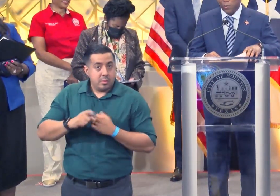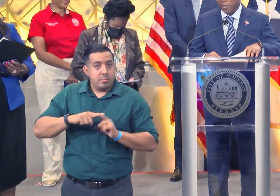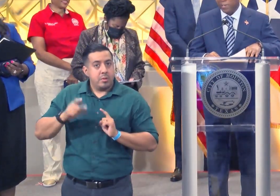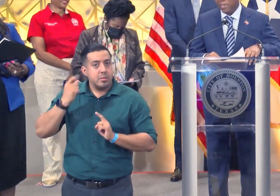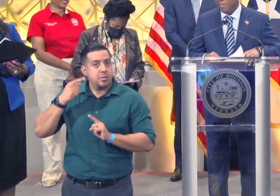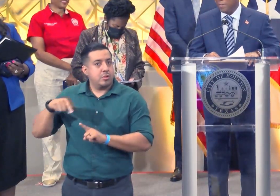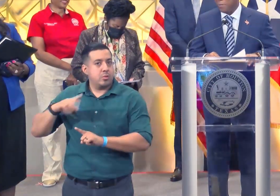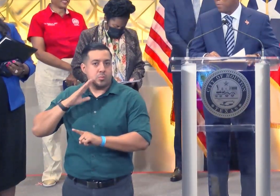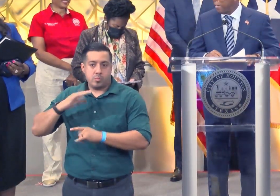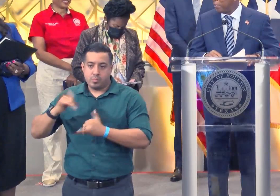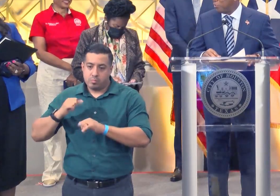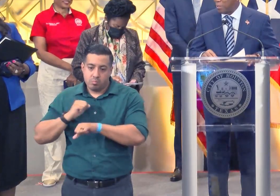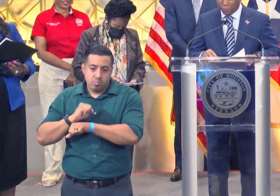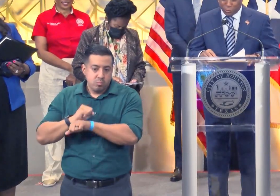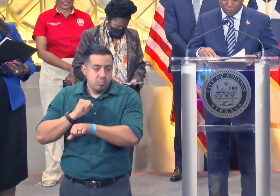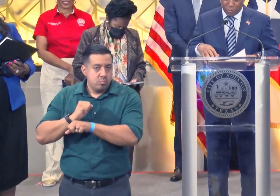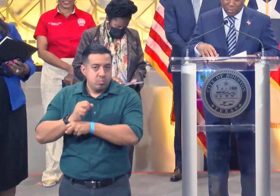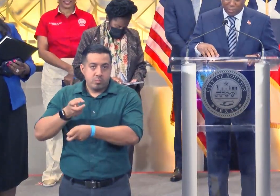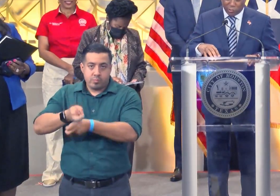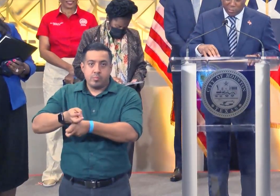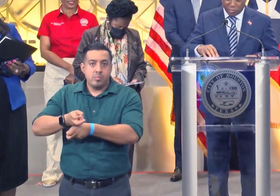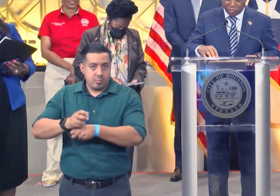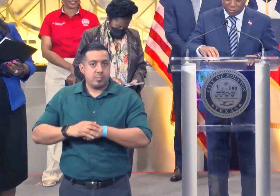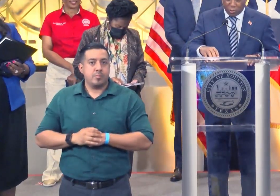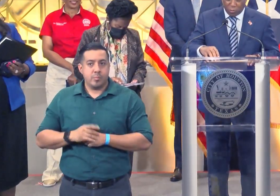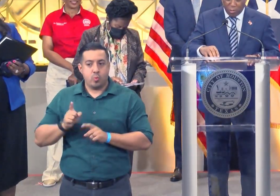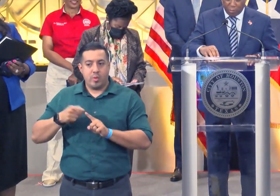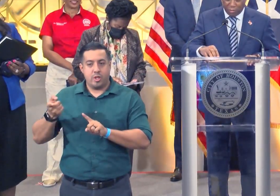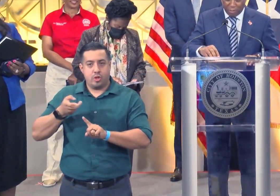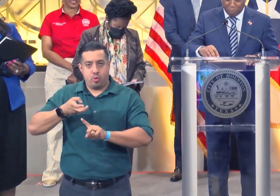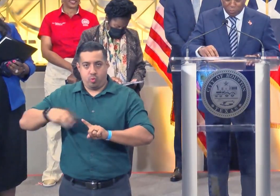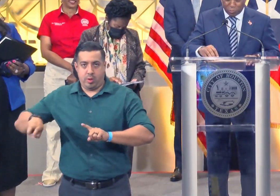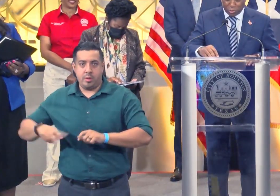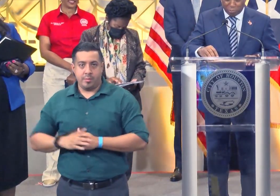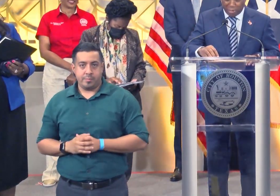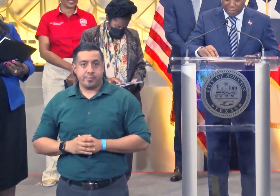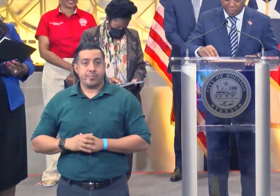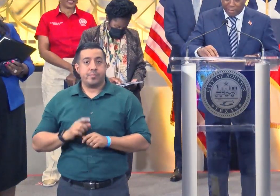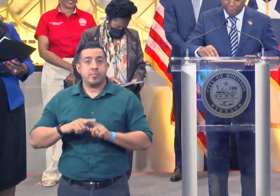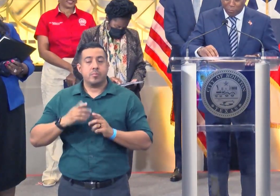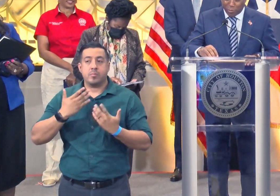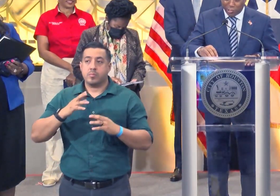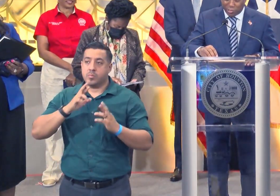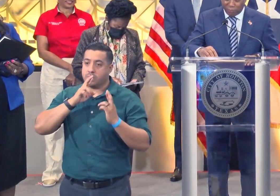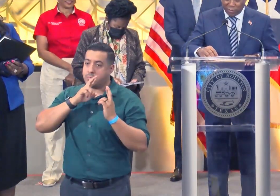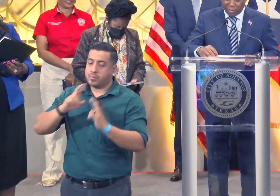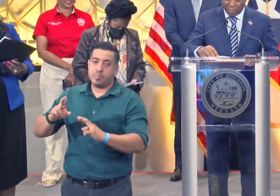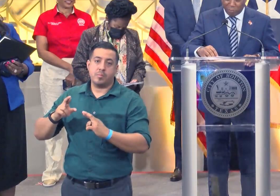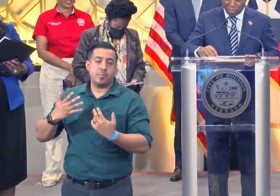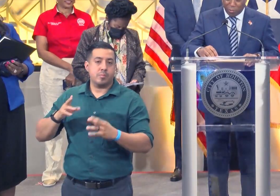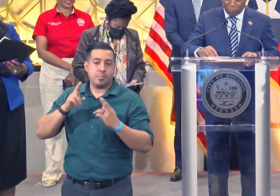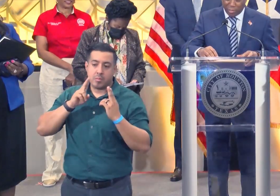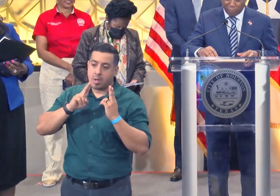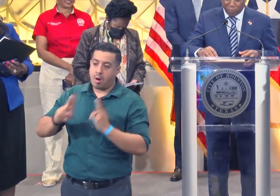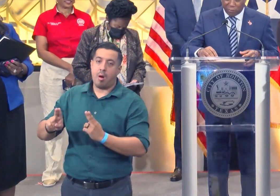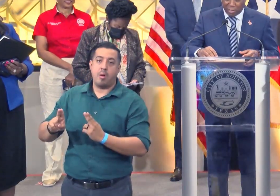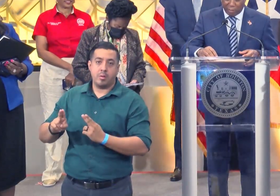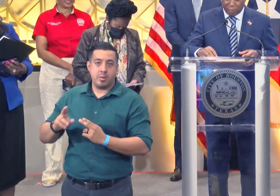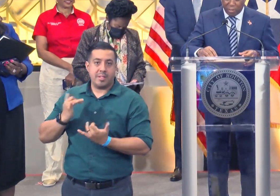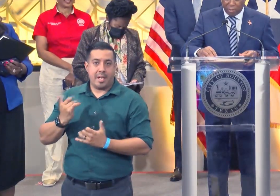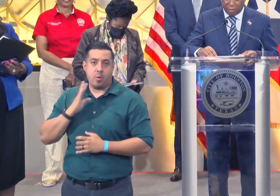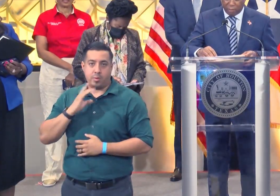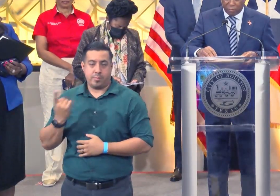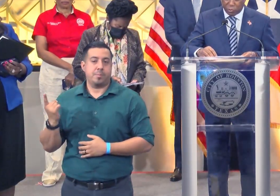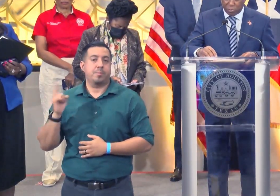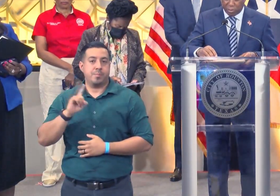is working, you know, as she also transitions. So with the utmost respect and admiration, let me bring forth